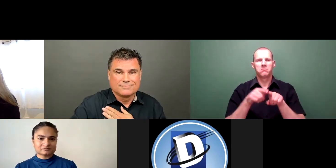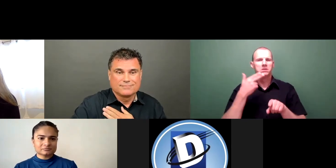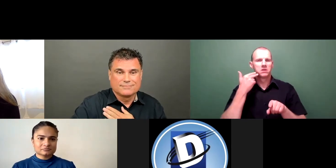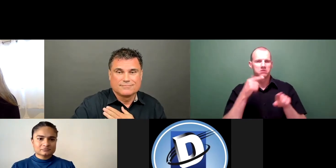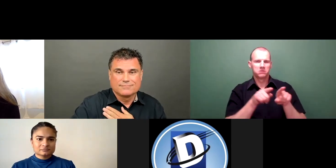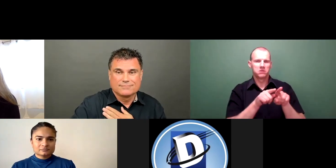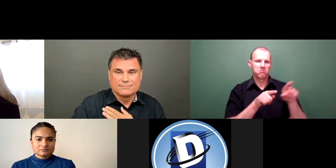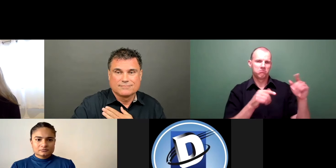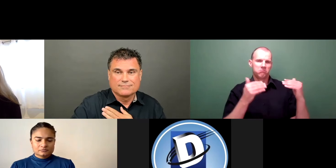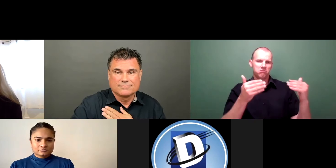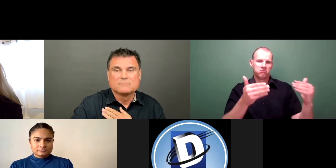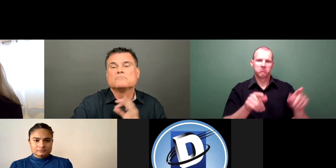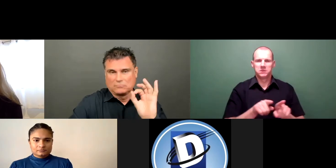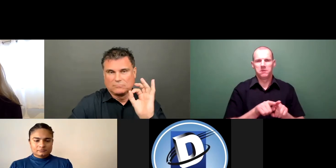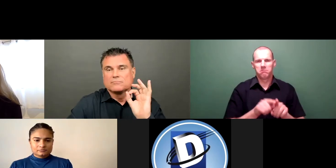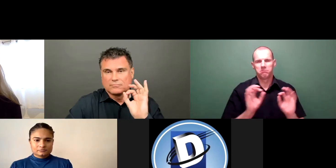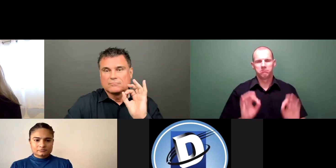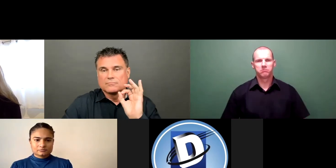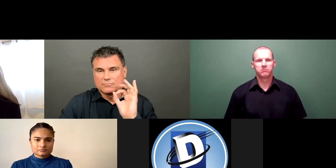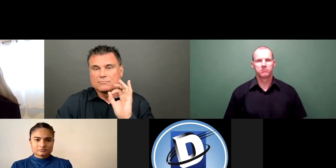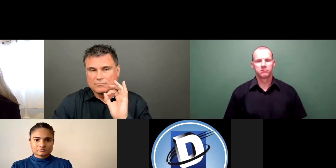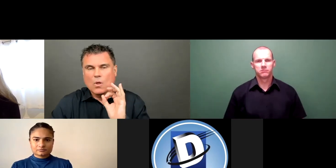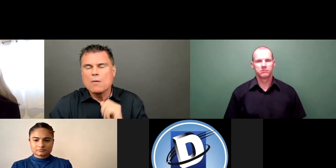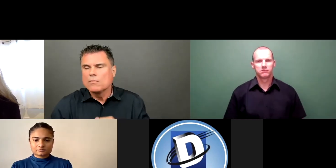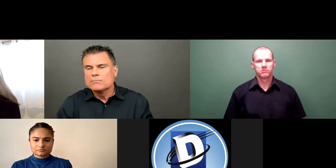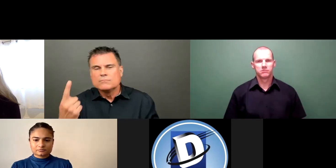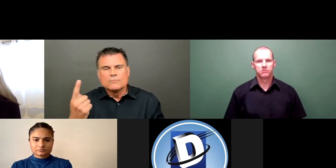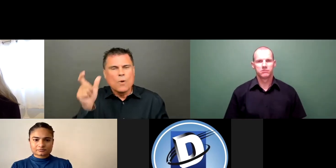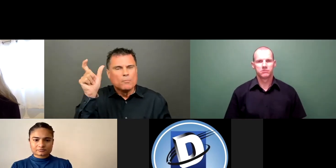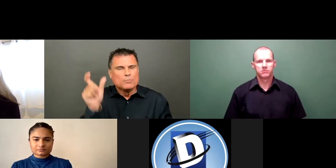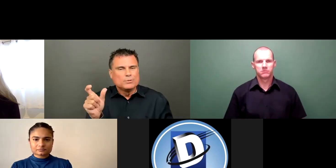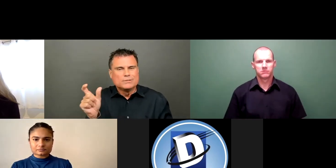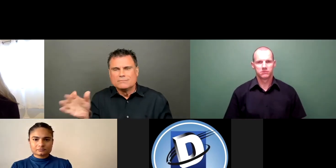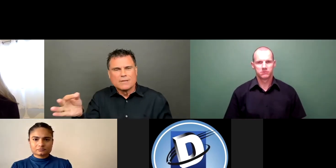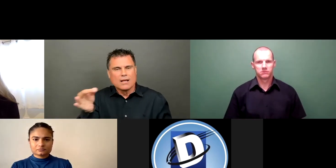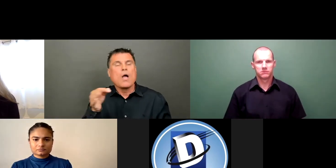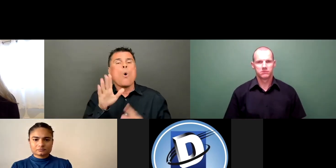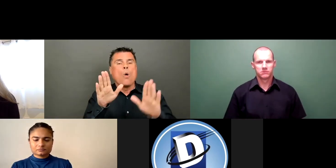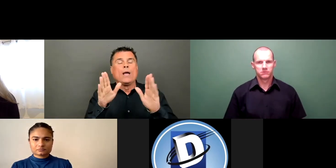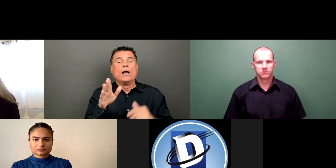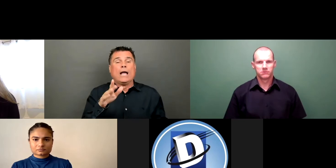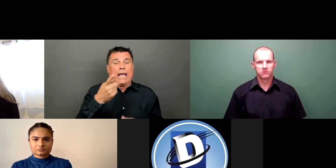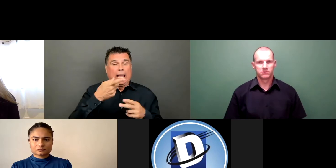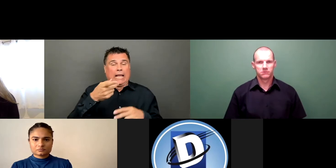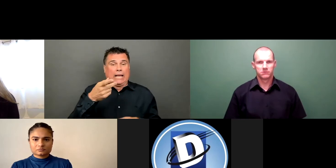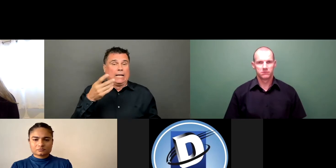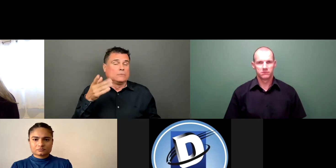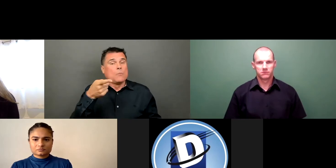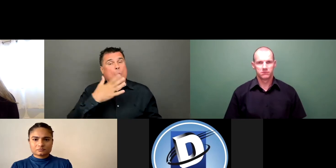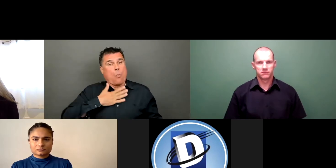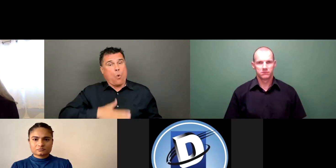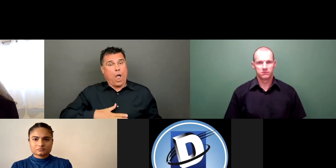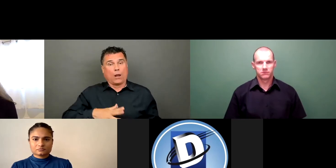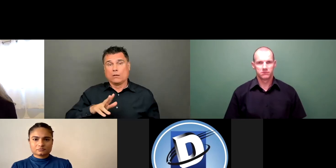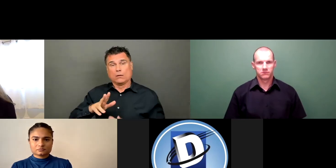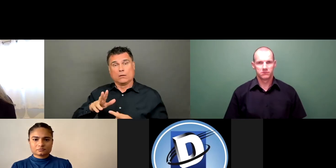Nigel, thank you. Heidi, Arūnas. Yes, yeah, it's exactly the same as Heidi has been explained. Thank you.